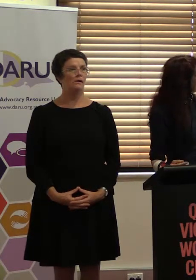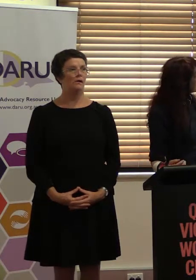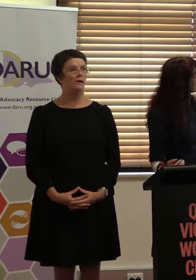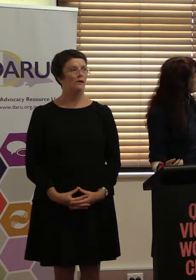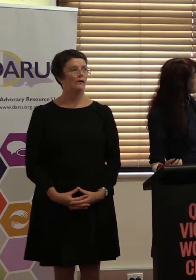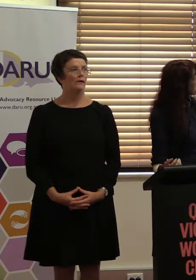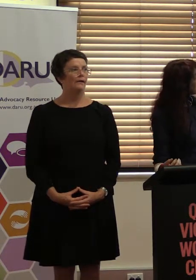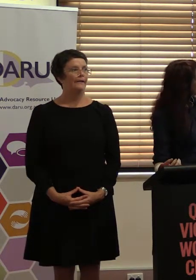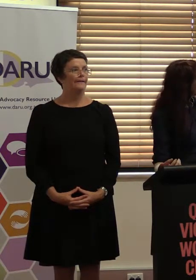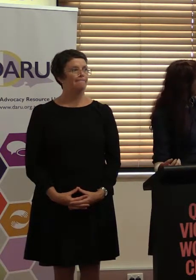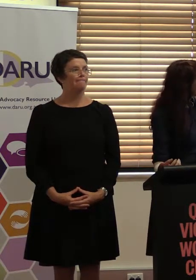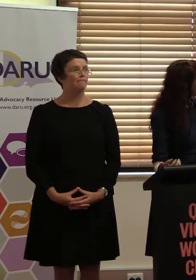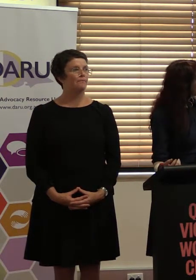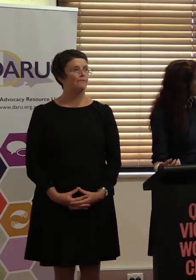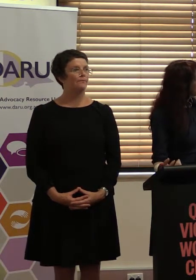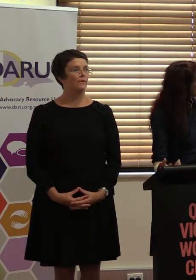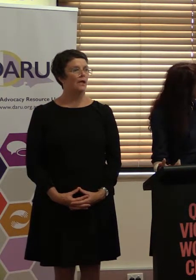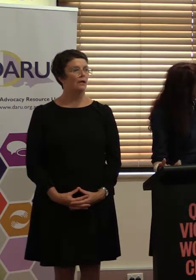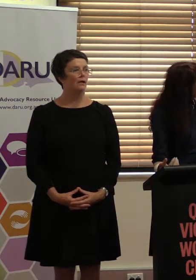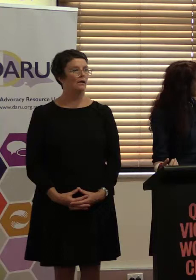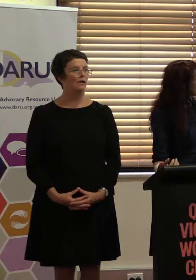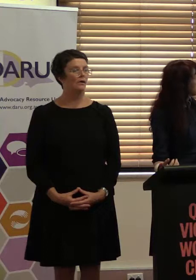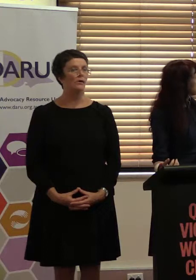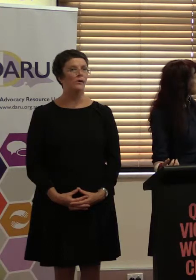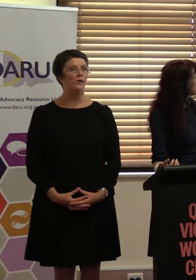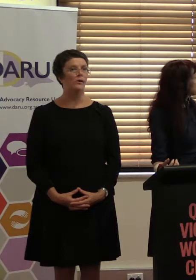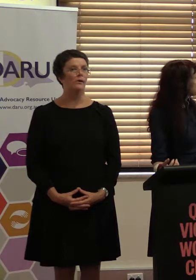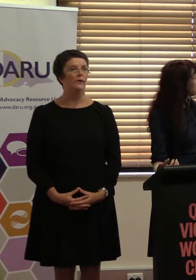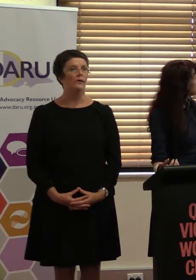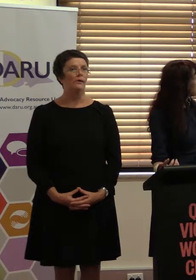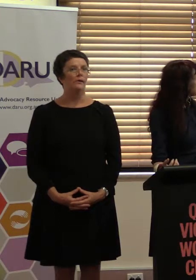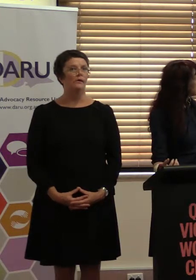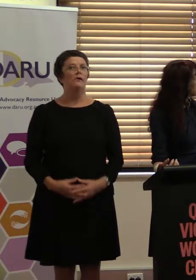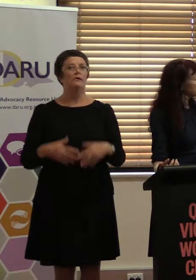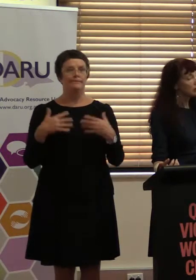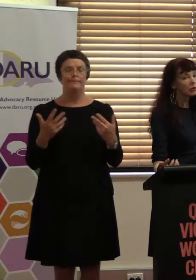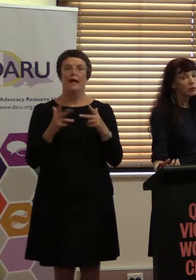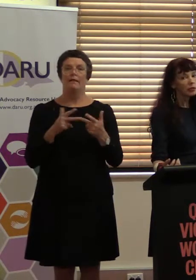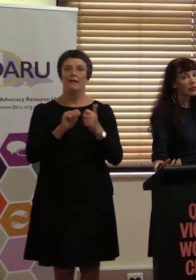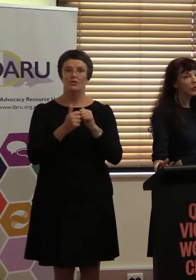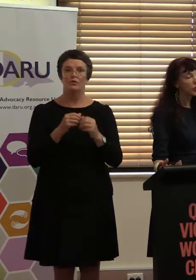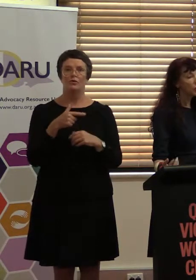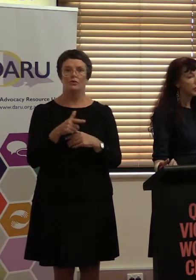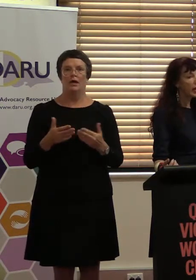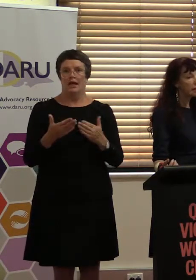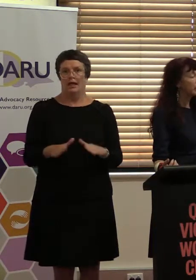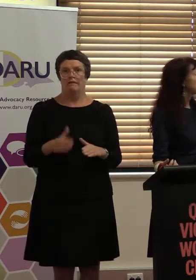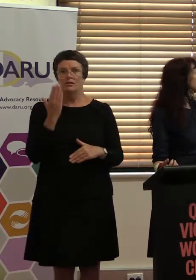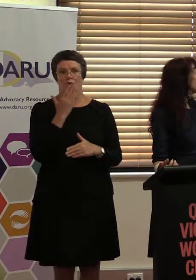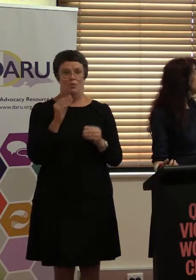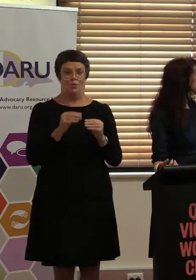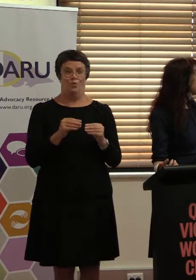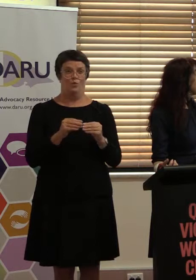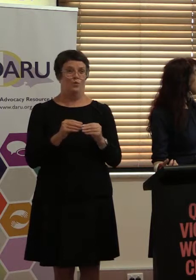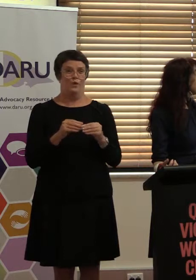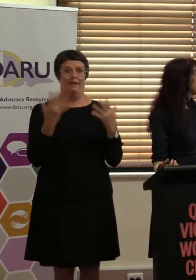So apart from the things I've just mentioned, the other issues are leaving school without an education, leaving school without being able